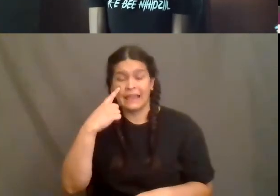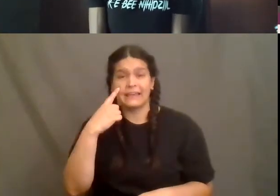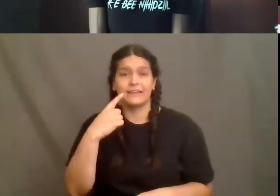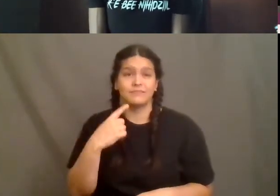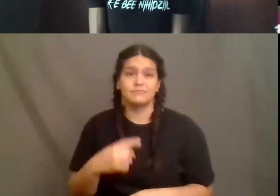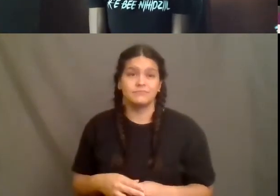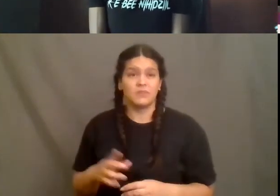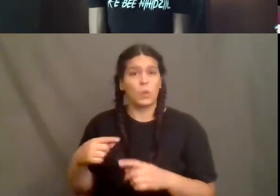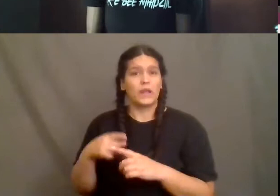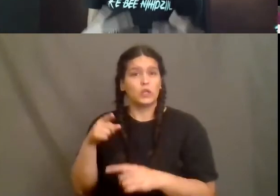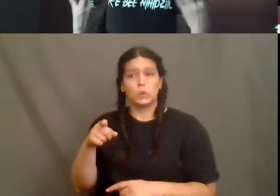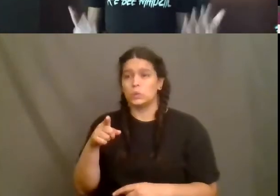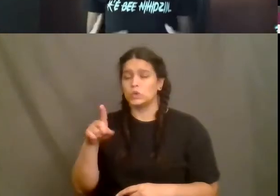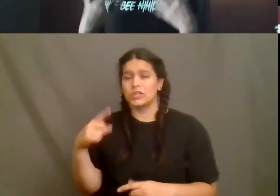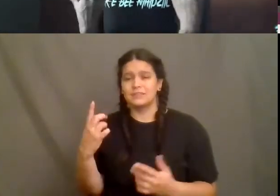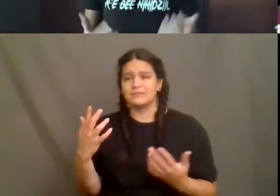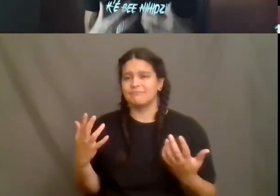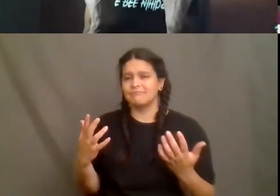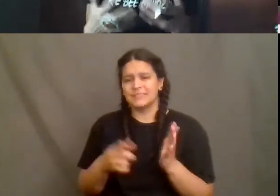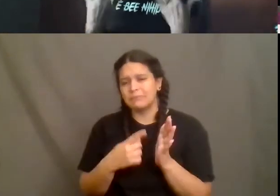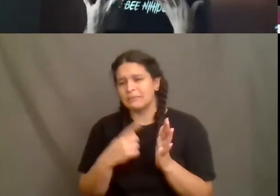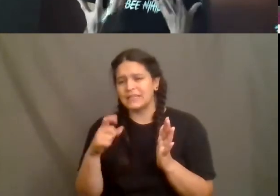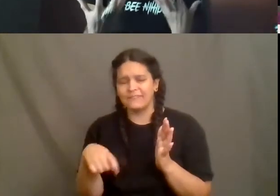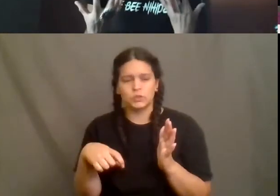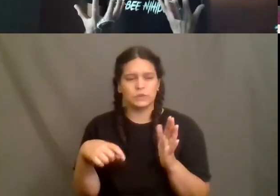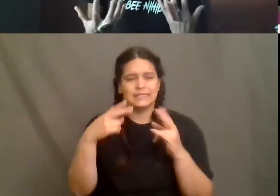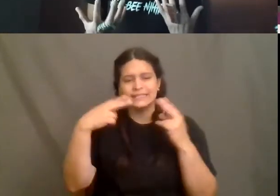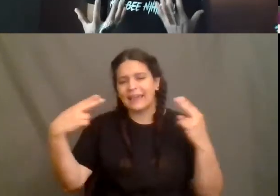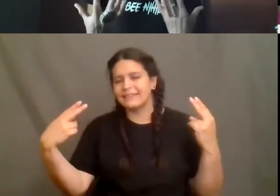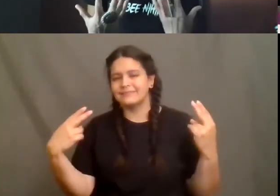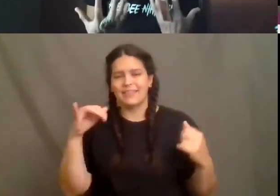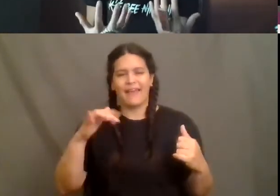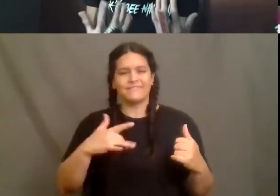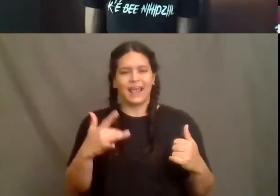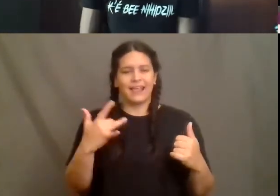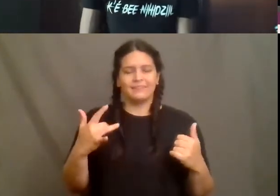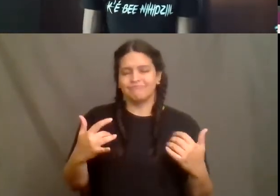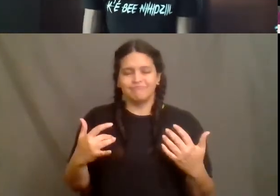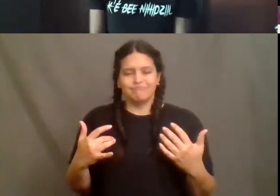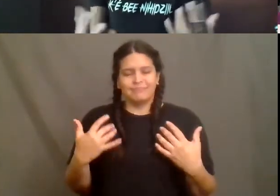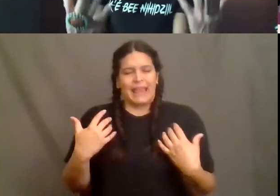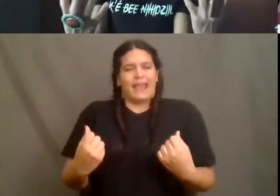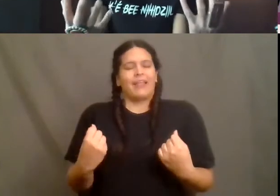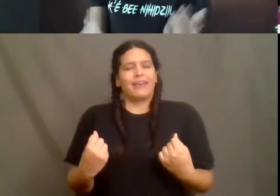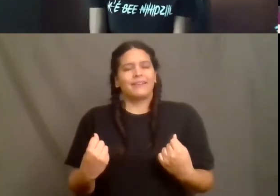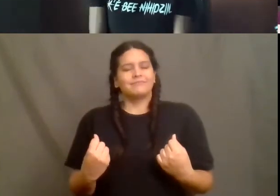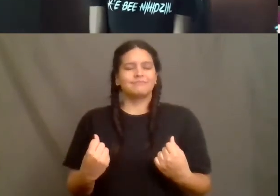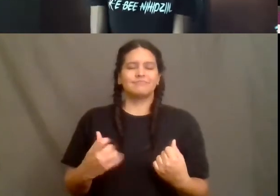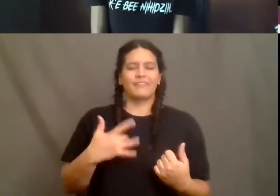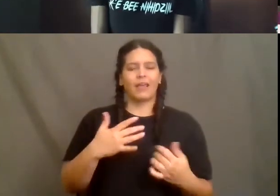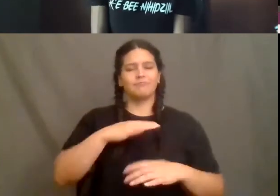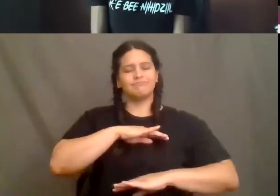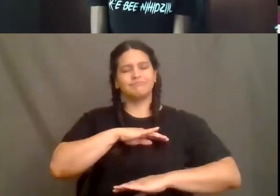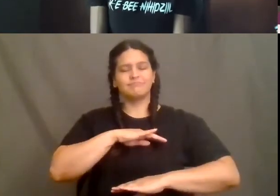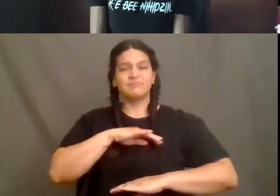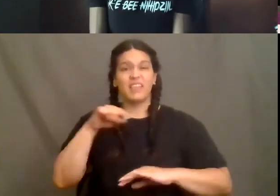I think when you just, sometimes you just have to, like, singing is healing, right? It's healing. And so this is great. This is actually